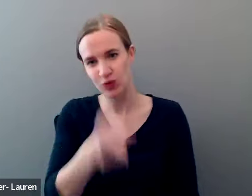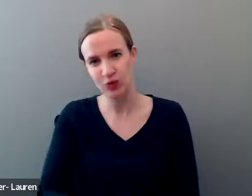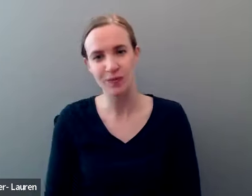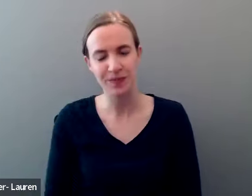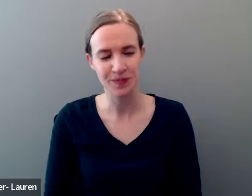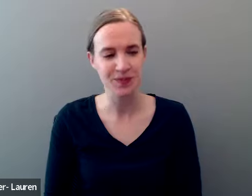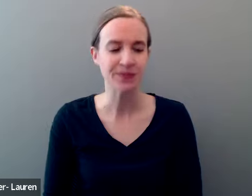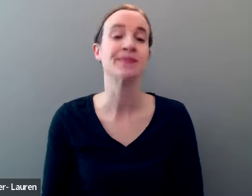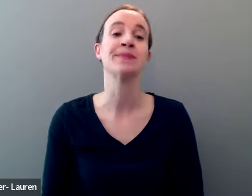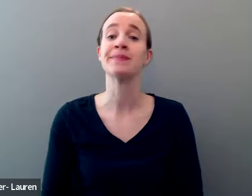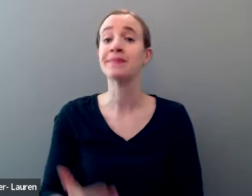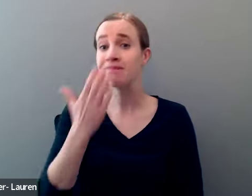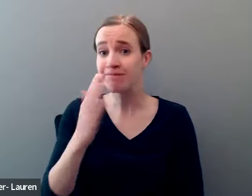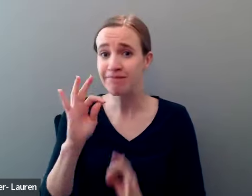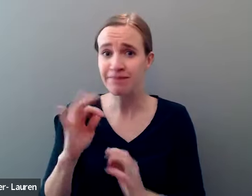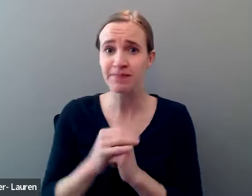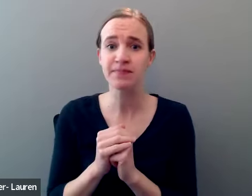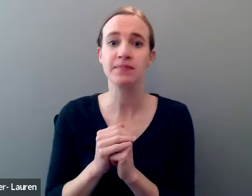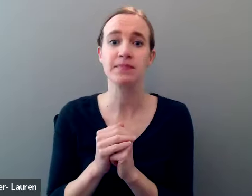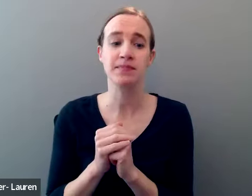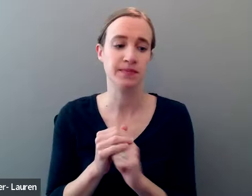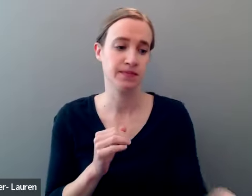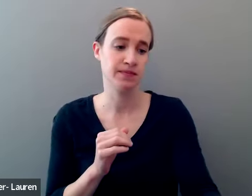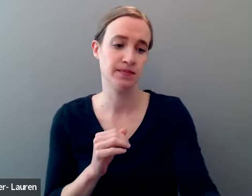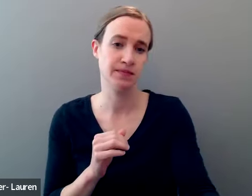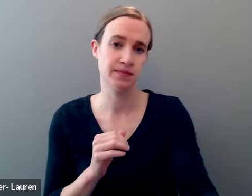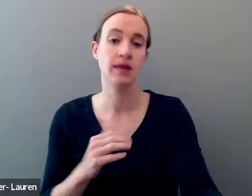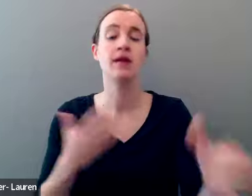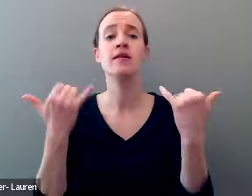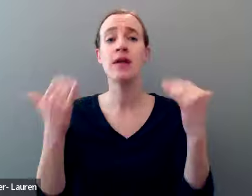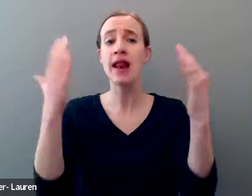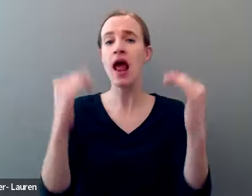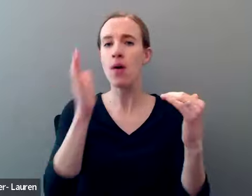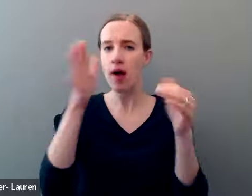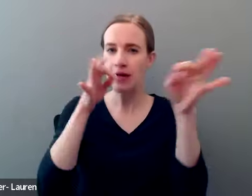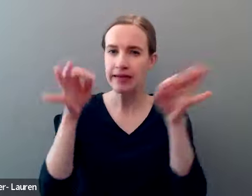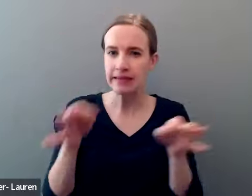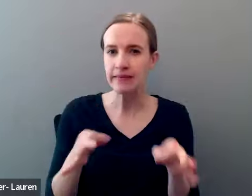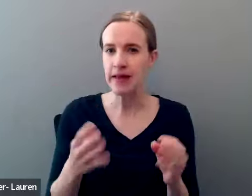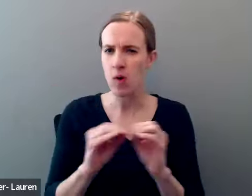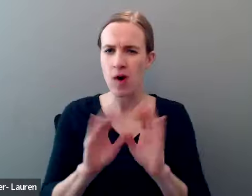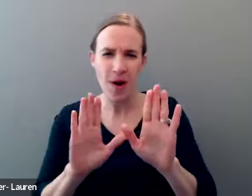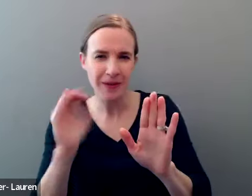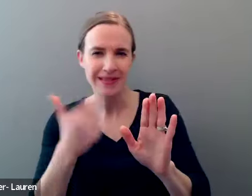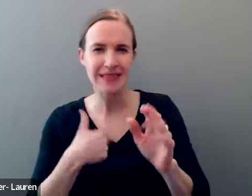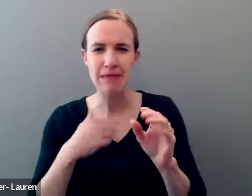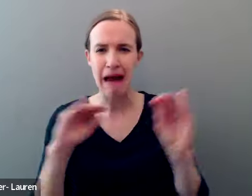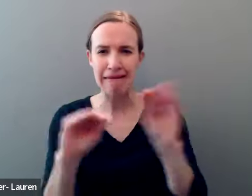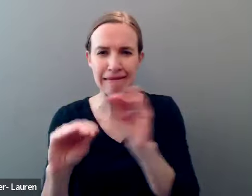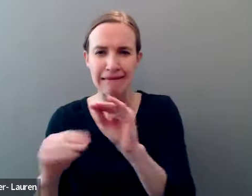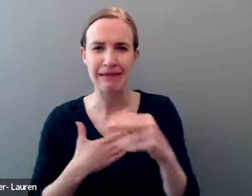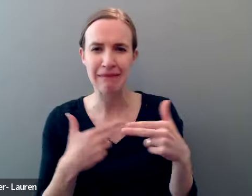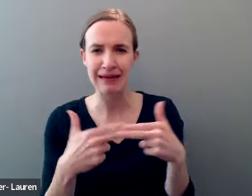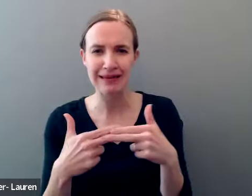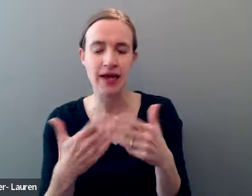And so I'm going to explain this further. Oh, I think I got my slides messed up. Let's see. Okay. I'll explain the